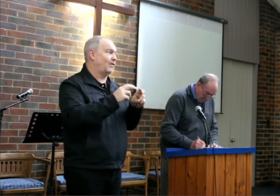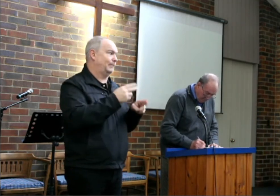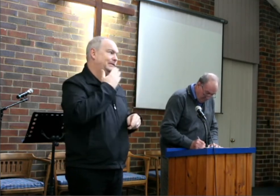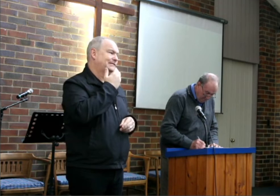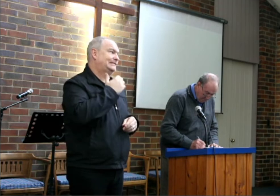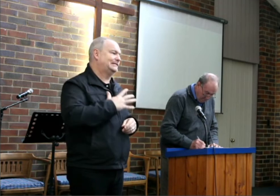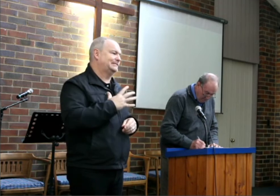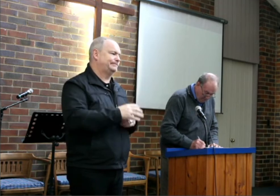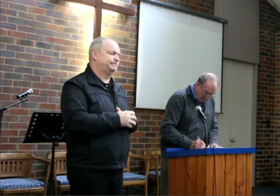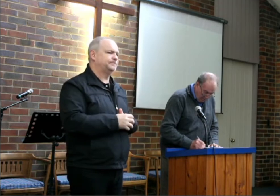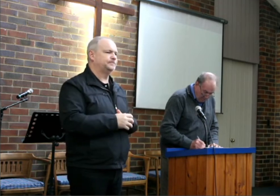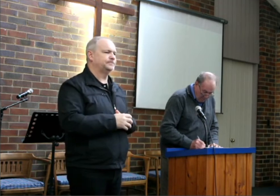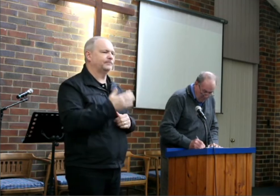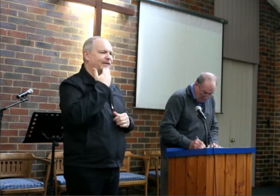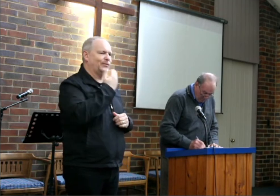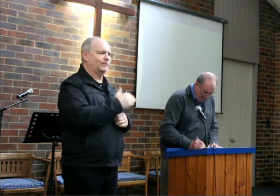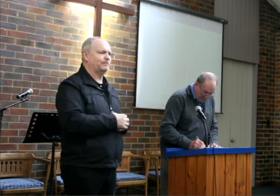Yep.